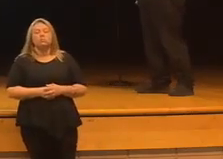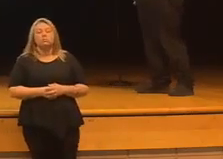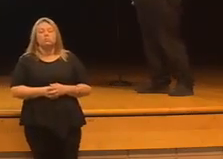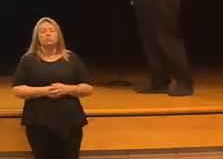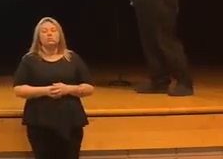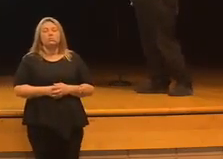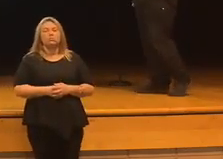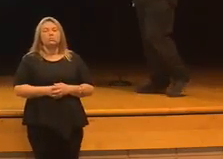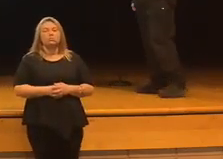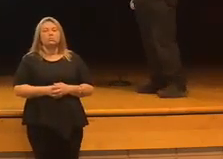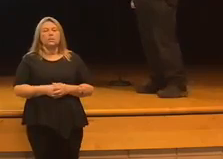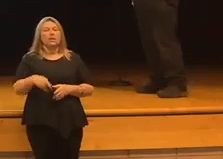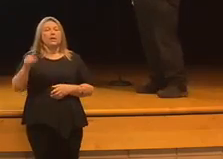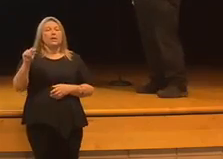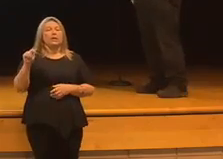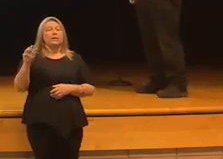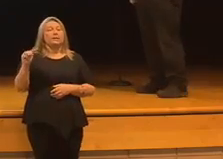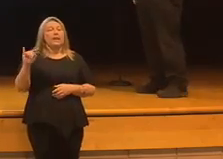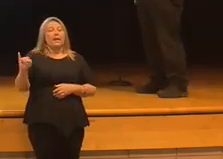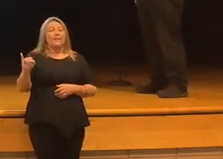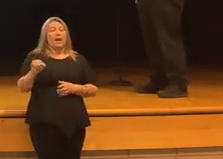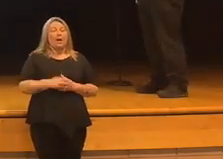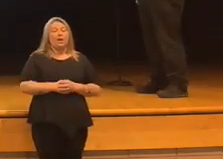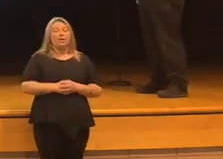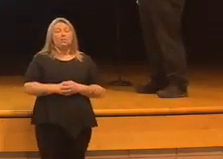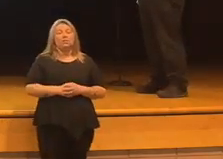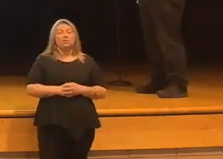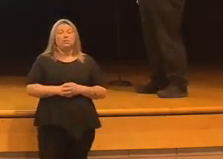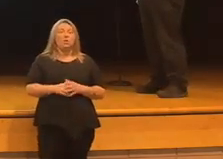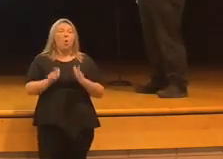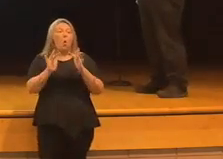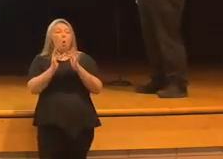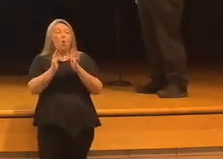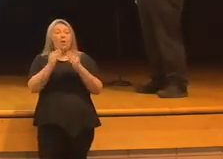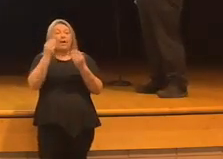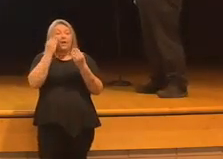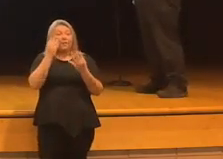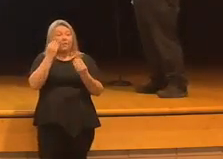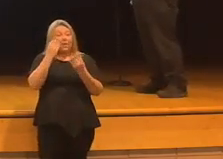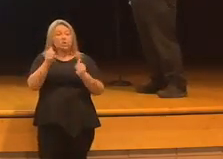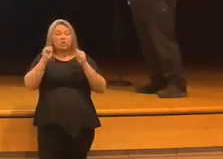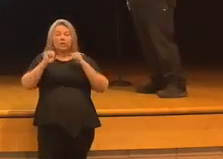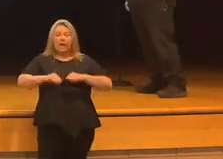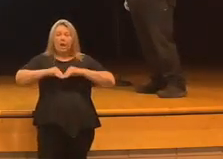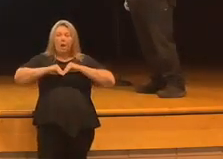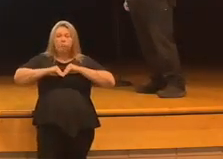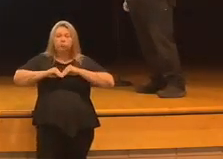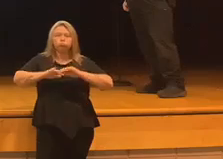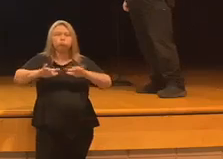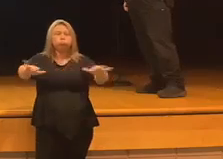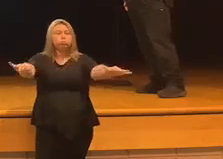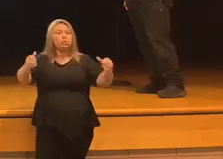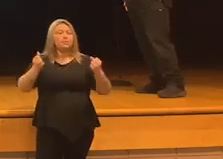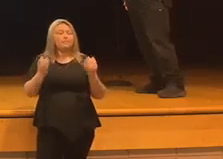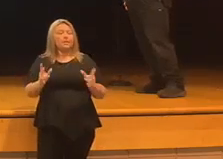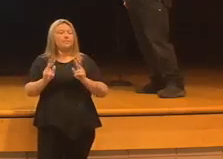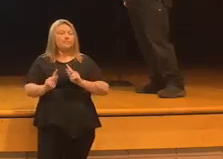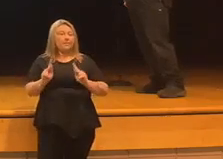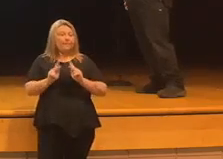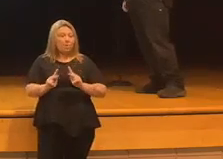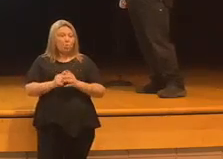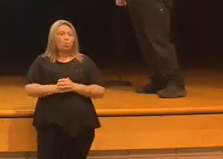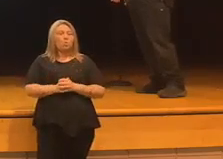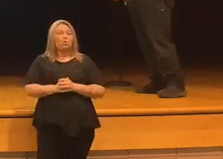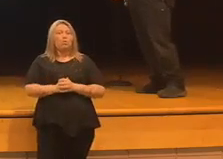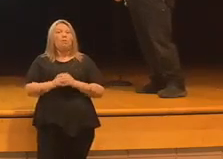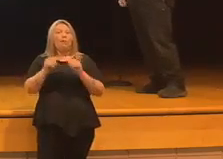So TMI. Online information can spread quickly to a lot of people. Reach people